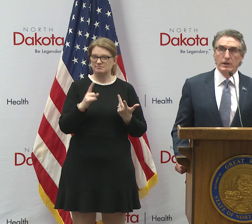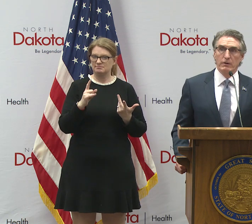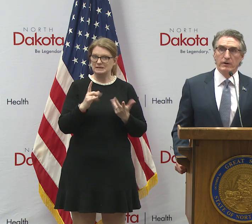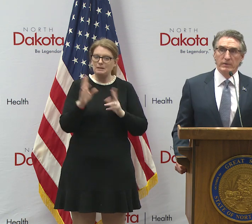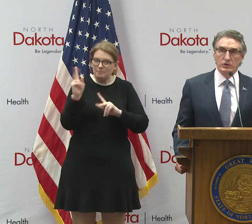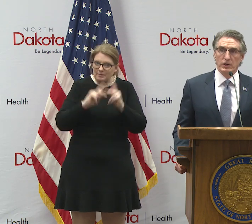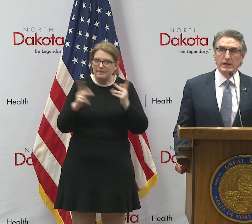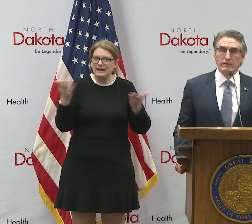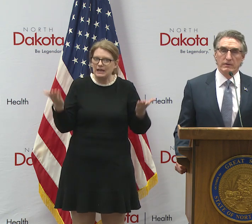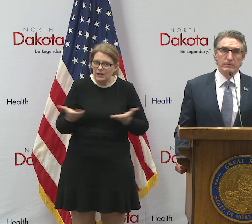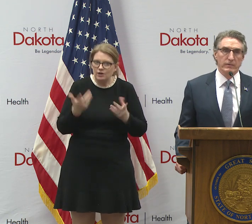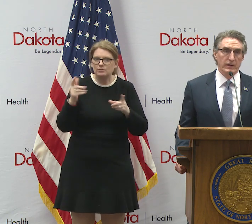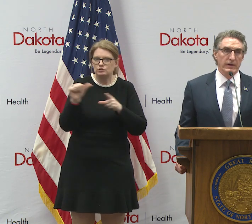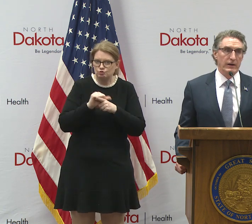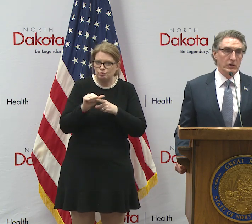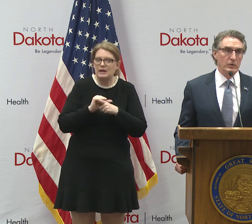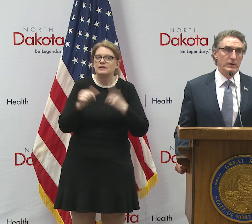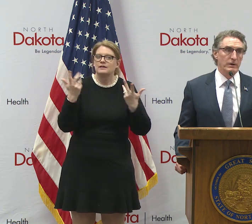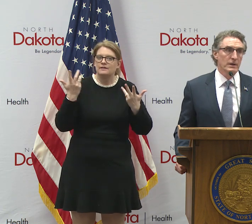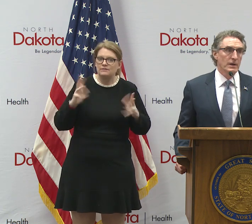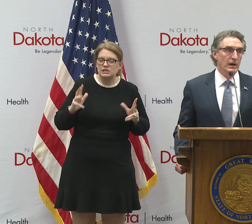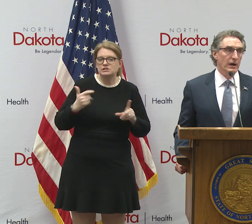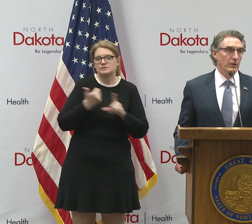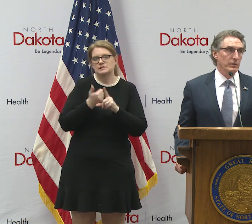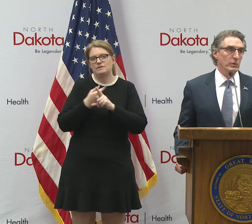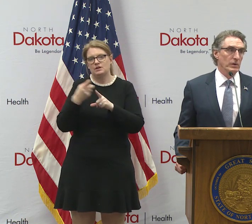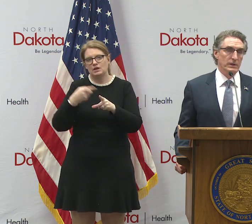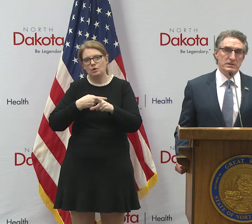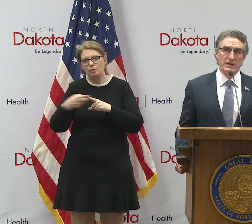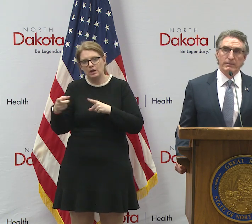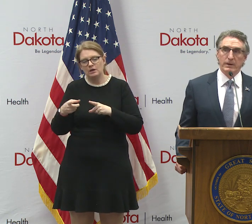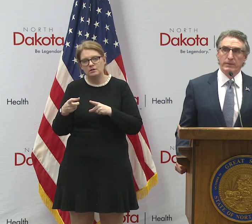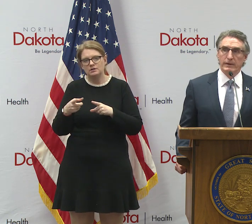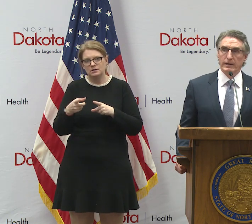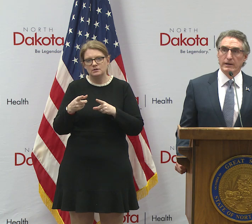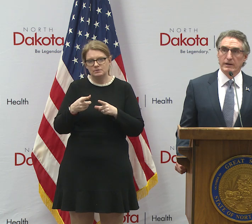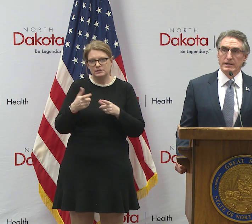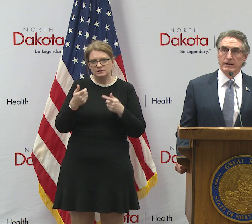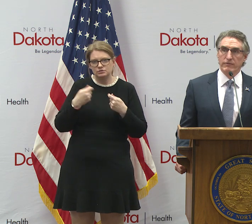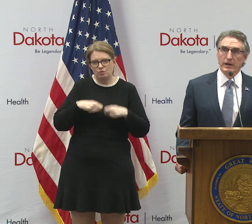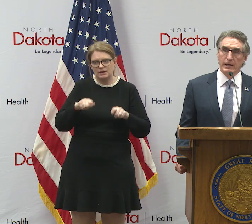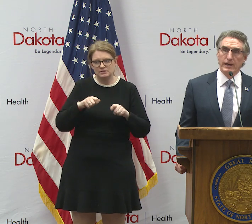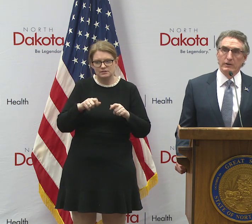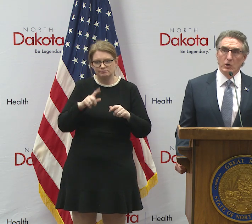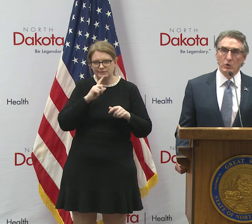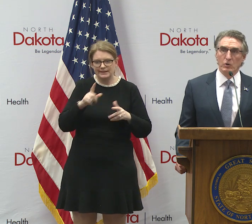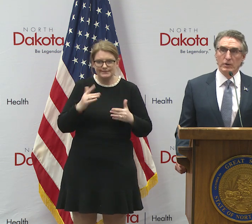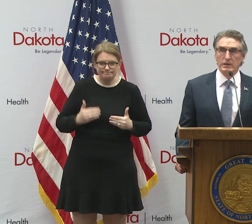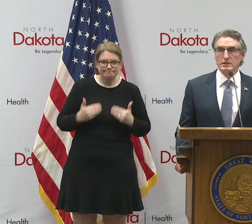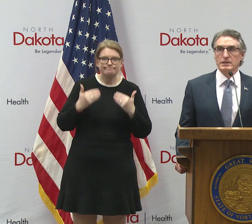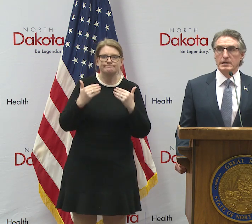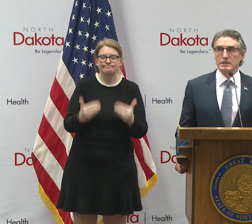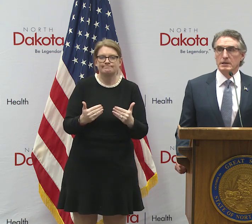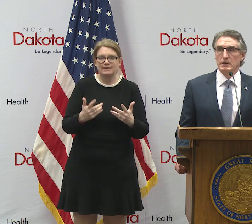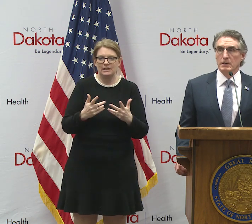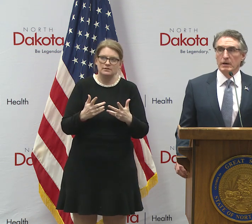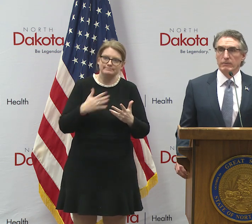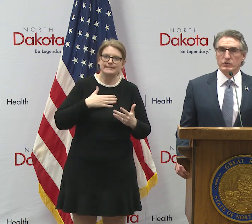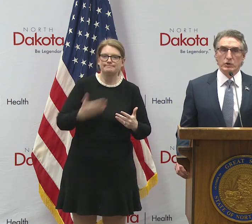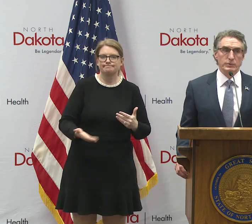that are here, that have been trained, that have had a career, that would be willing to step up, and that identifying a local